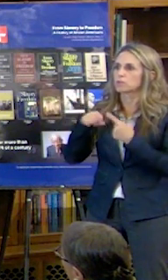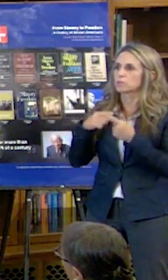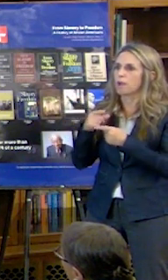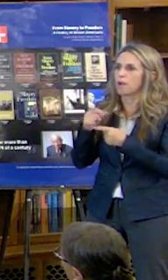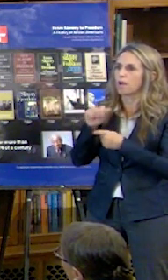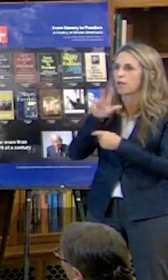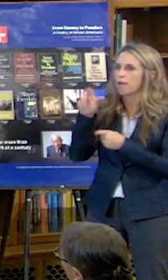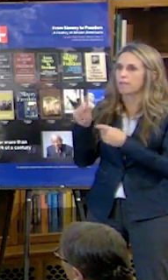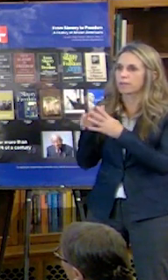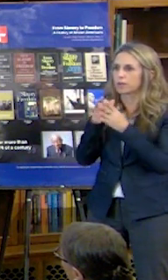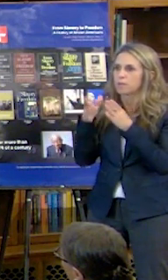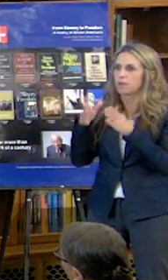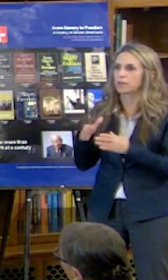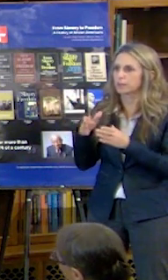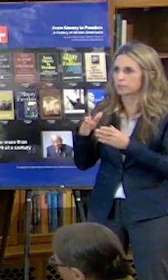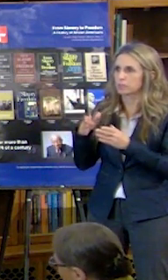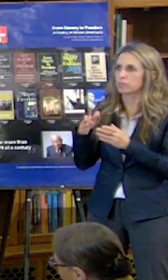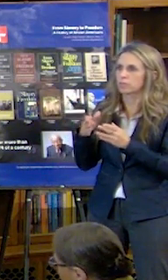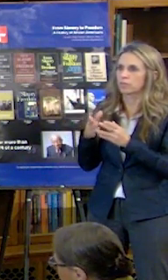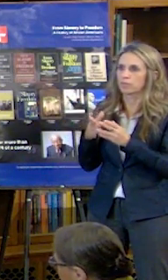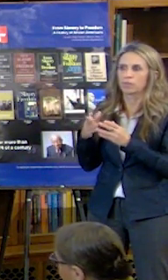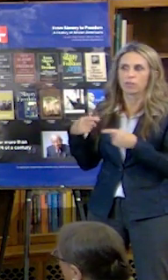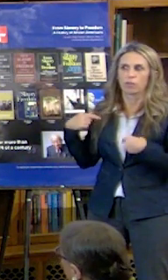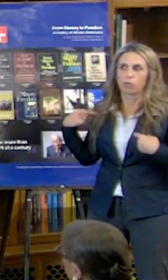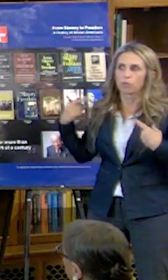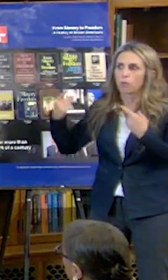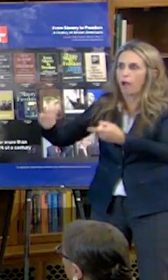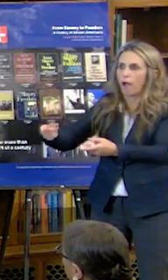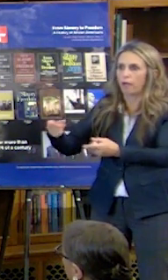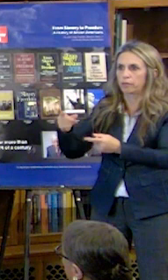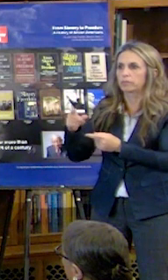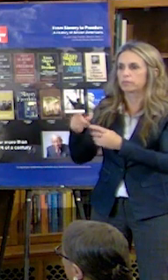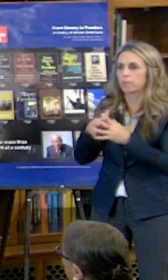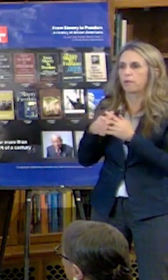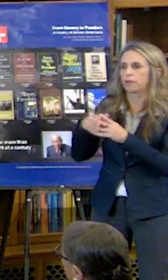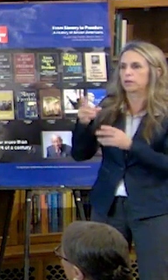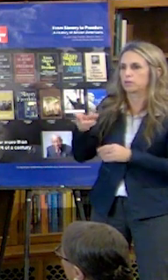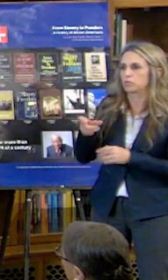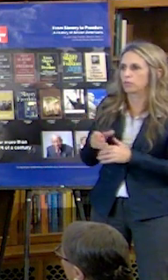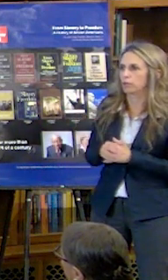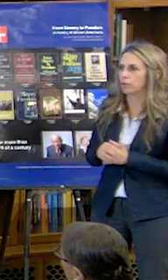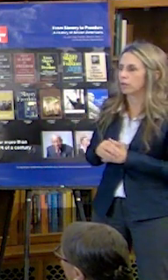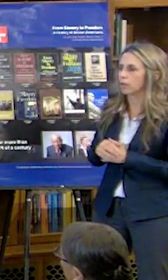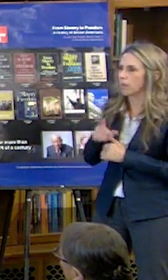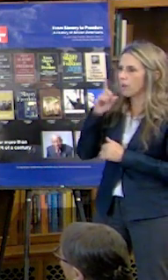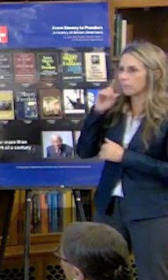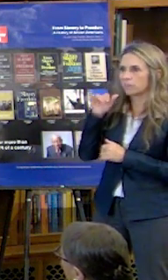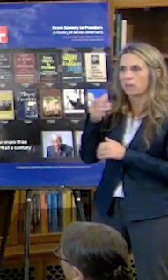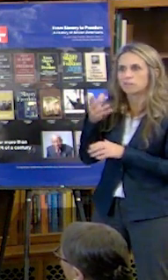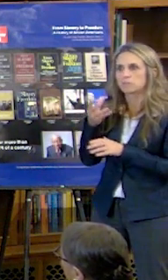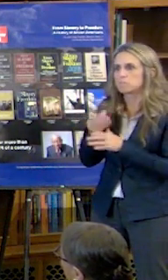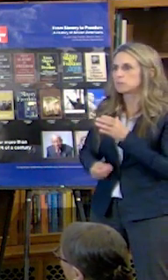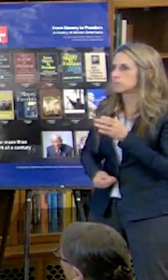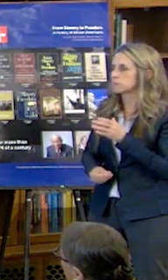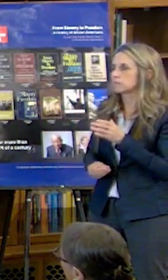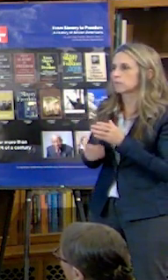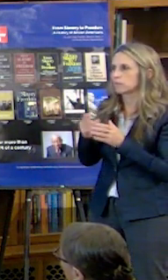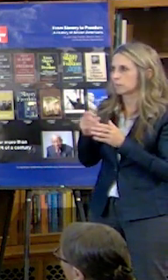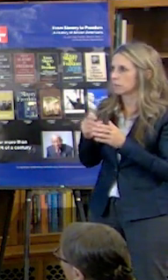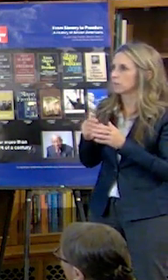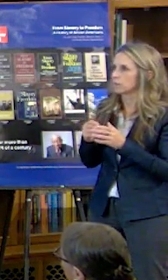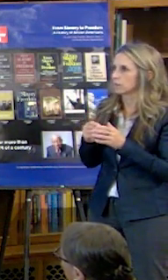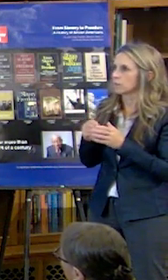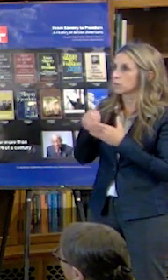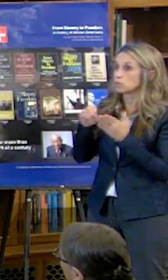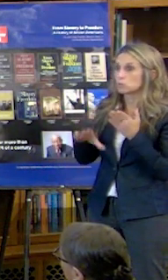questions us and I think that's that's one thing that is really missing for the most part